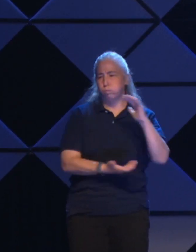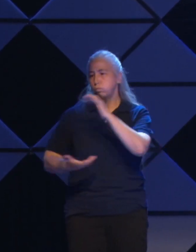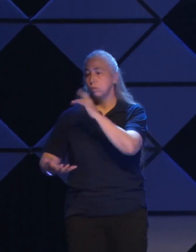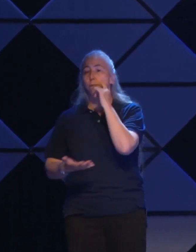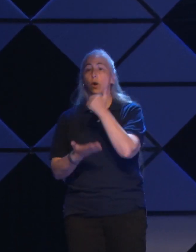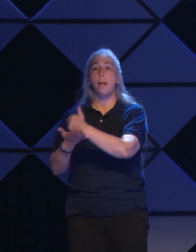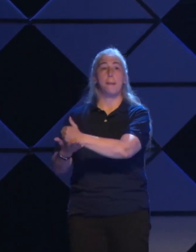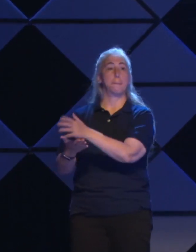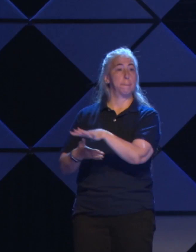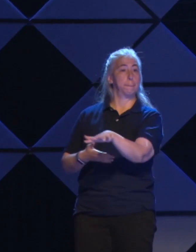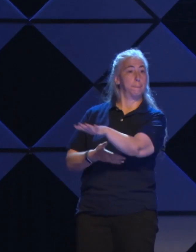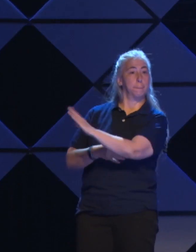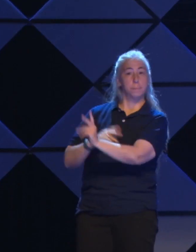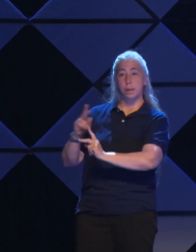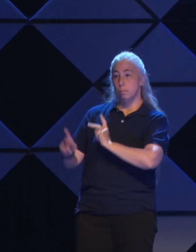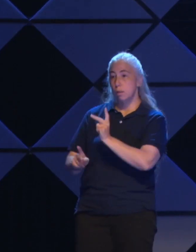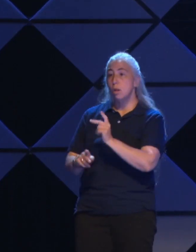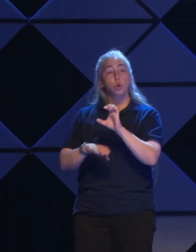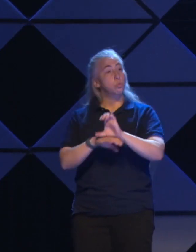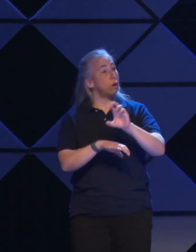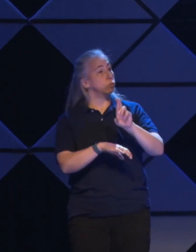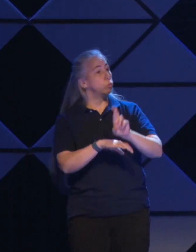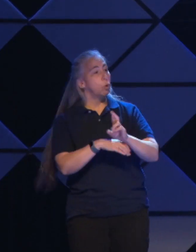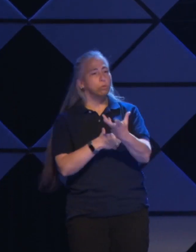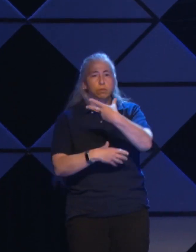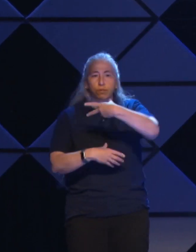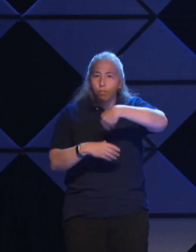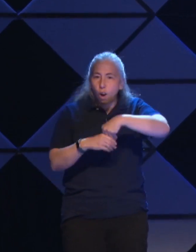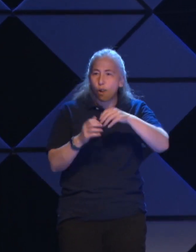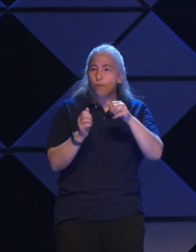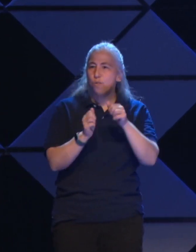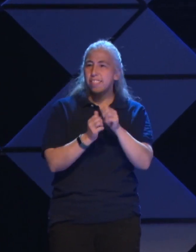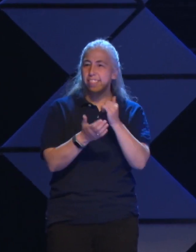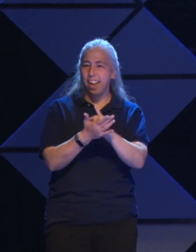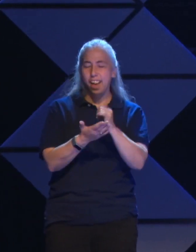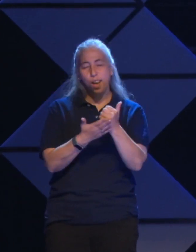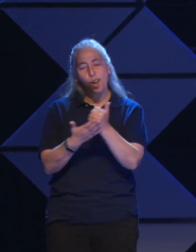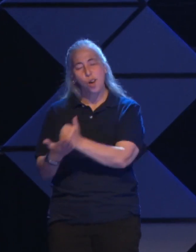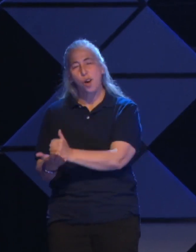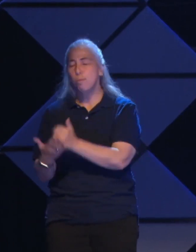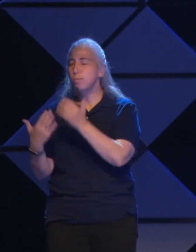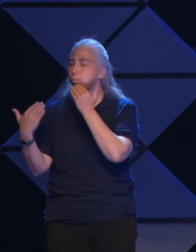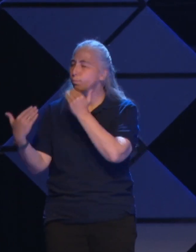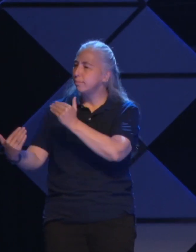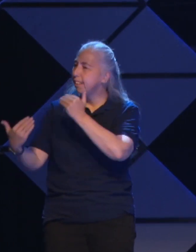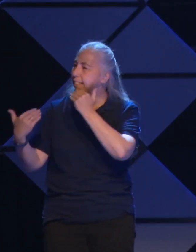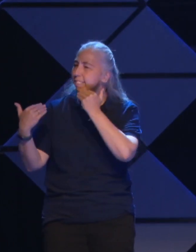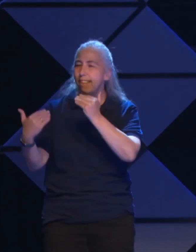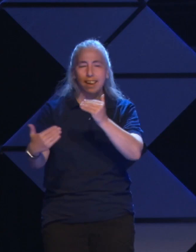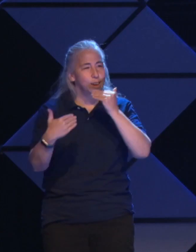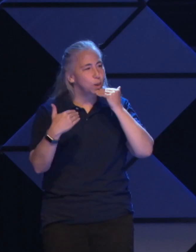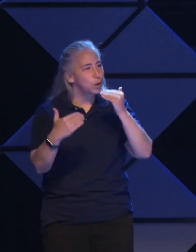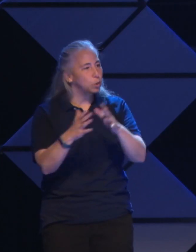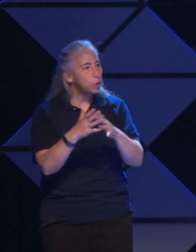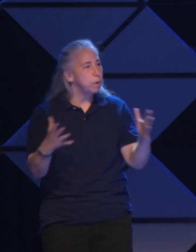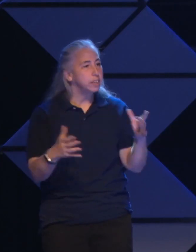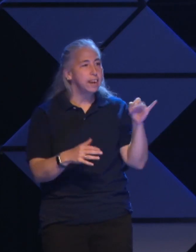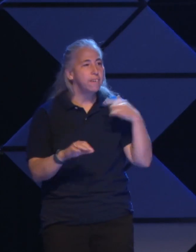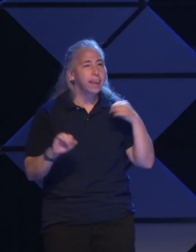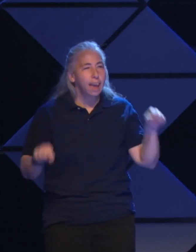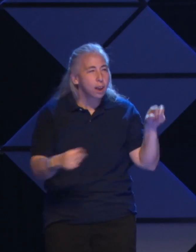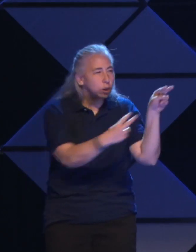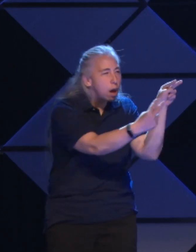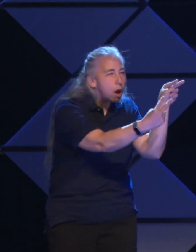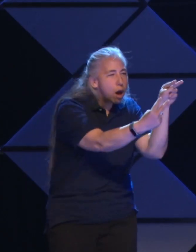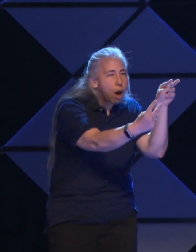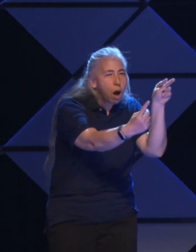Crossroads Church have been a part of that, so I want to say thank you. If I could, I will look just bullseye to